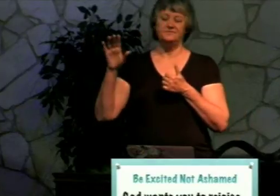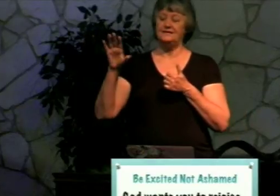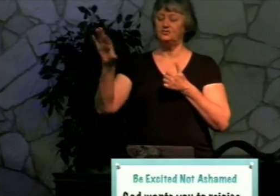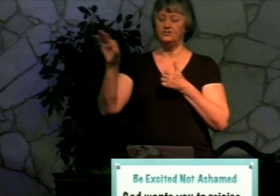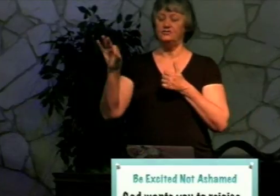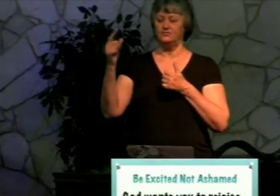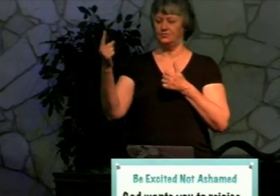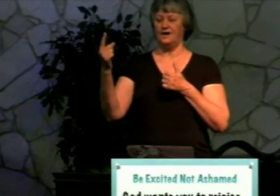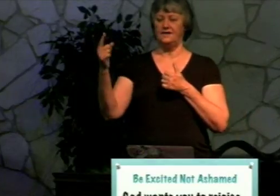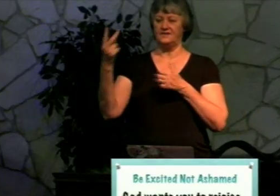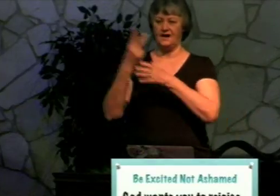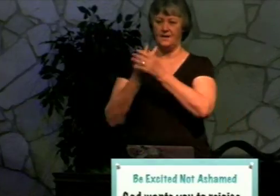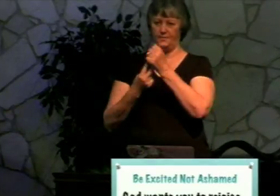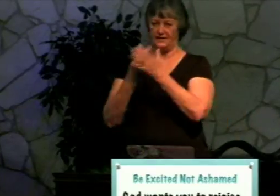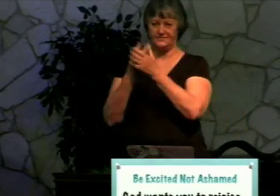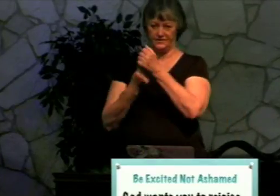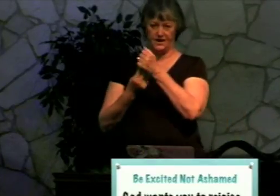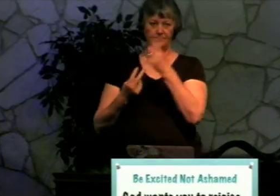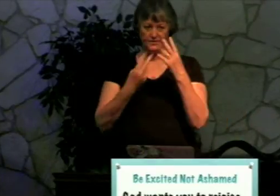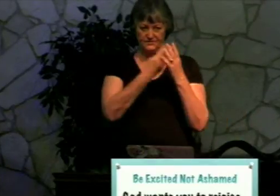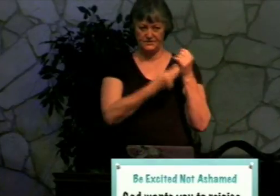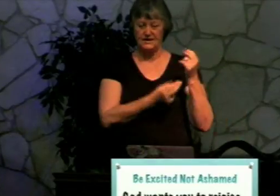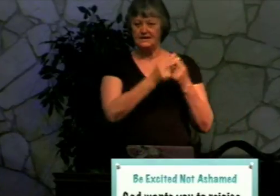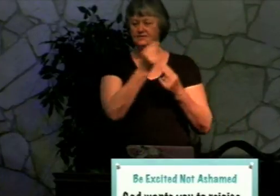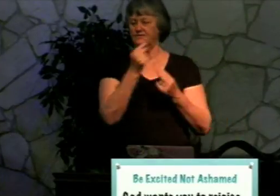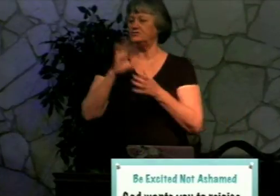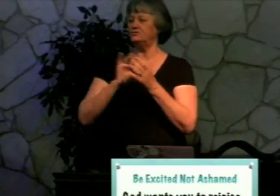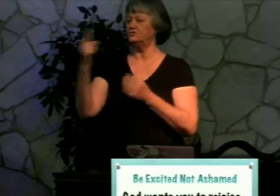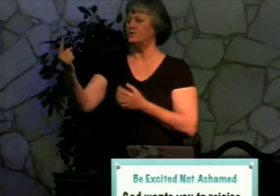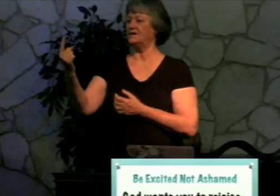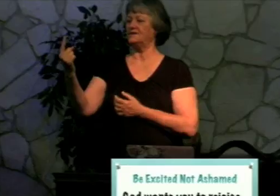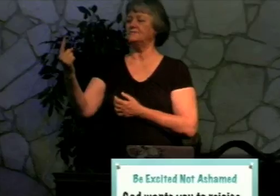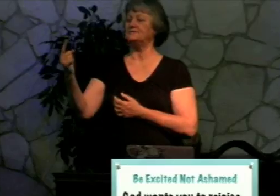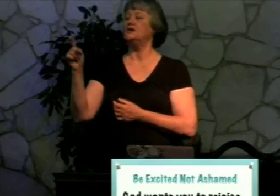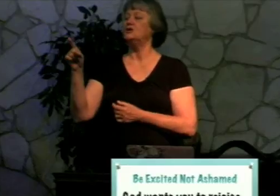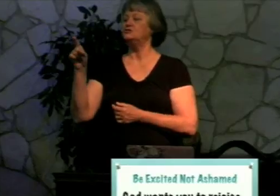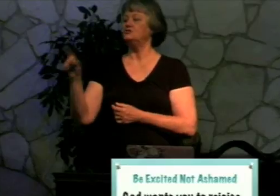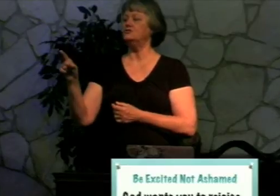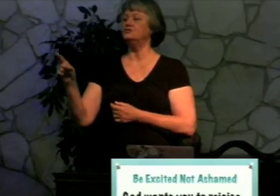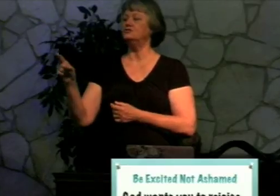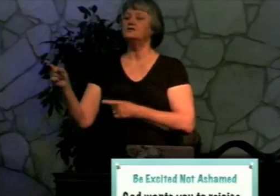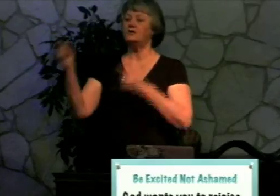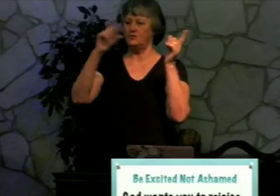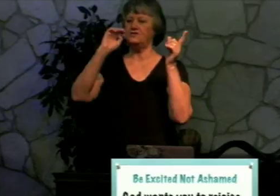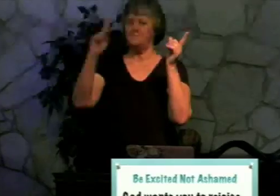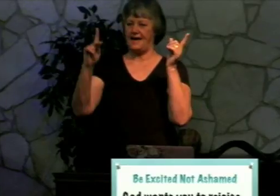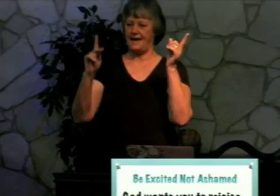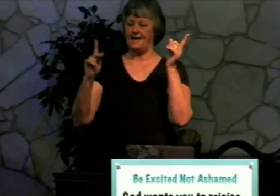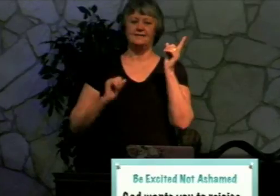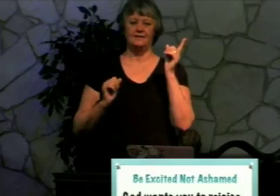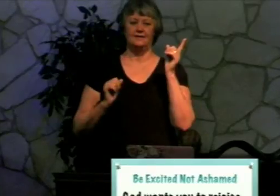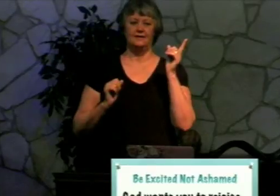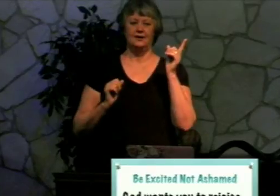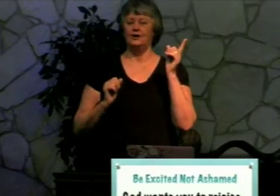they choose one of the couple, they're couples. So they choose one of the couples and say, you go to the bank,